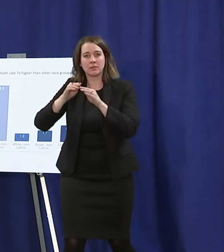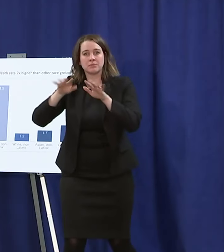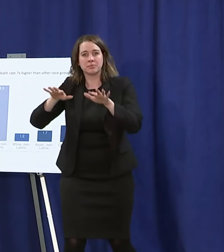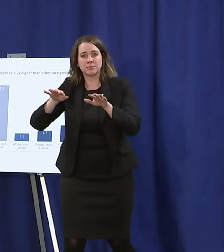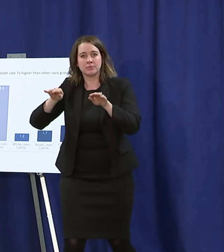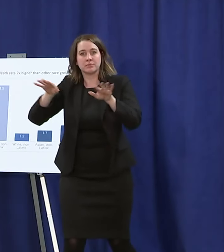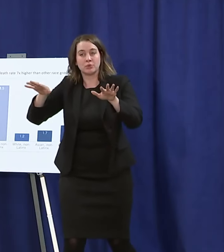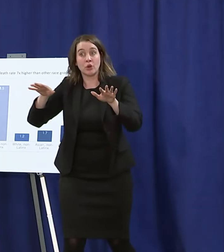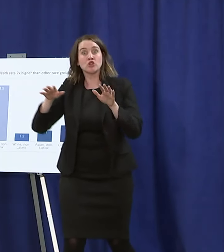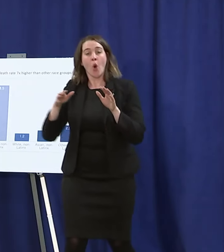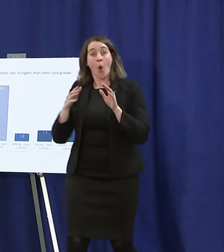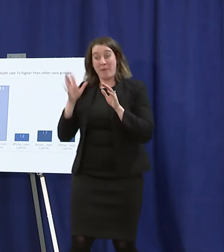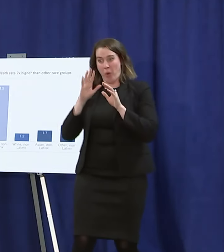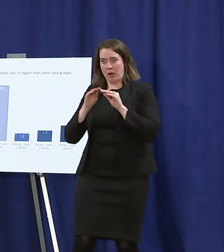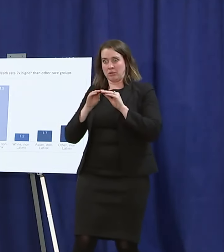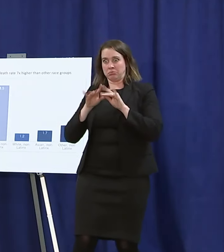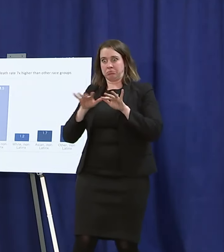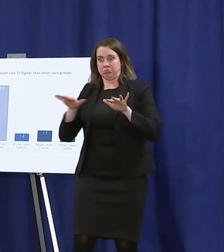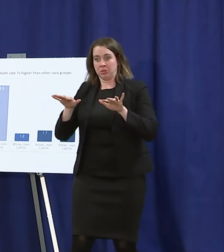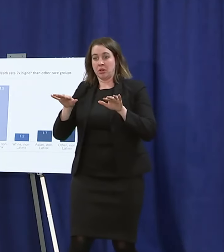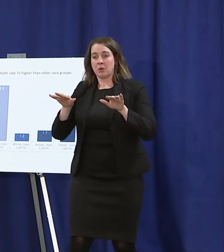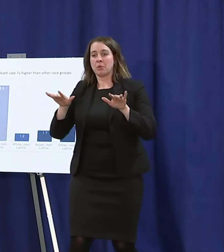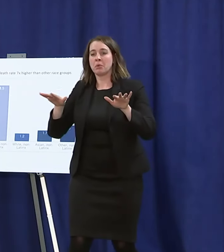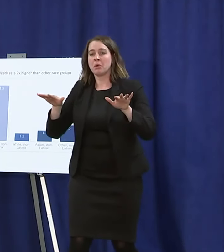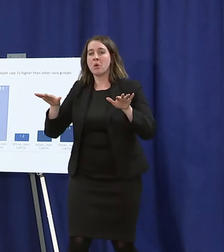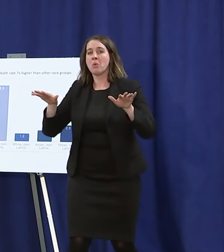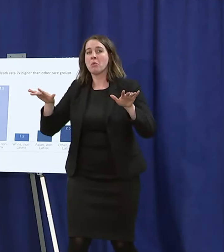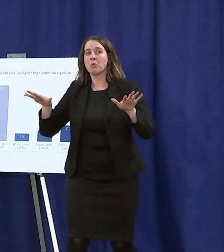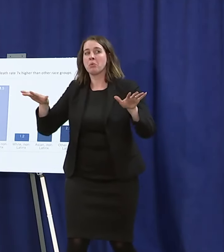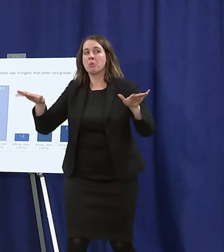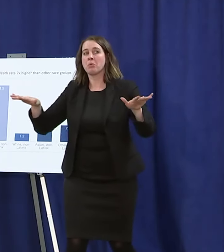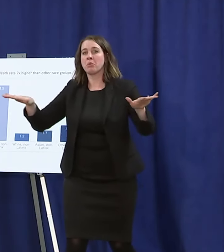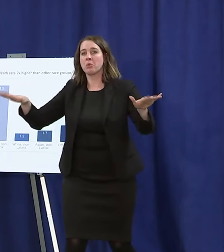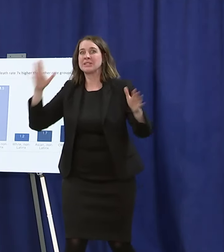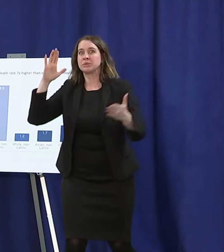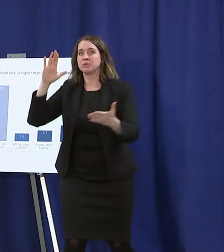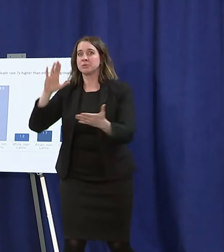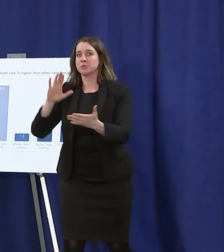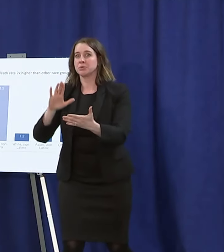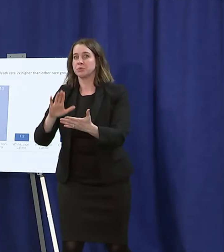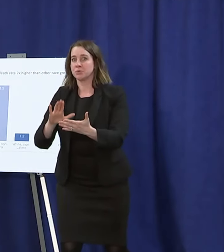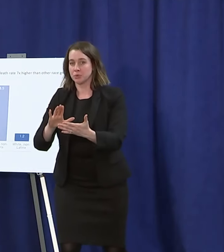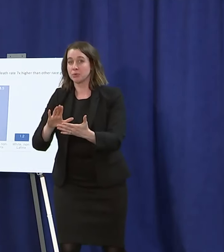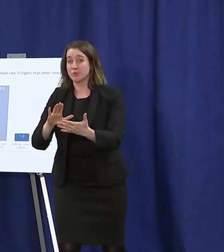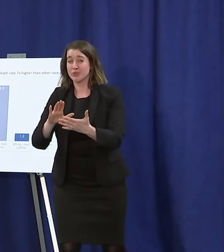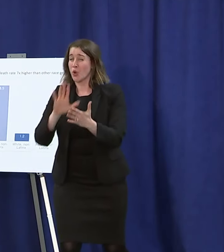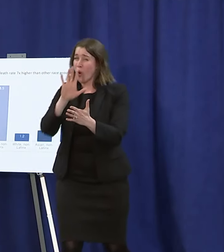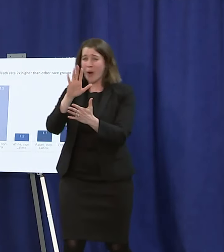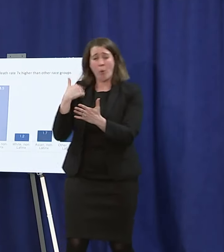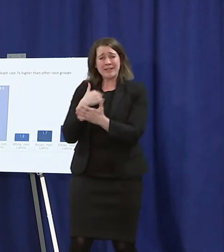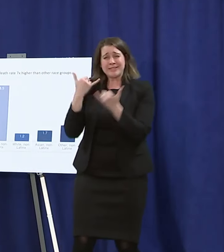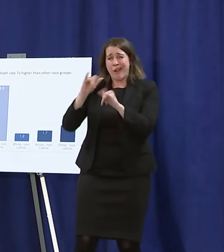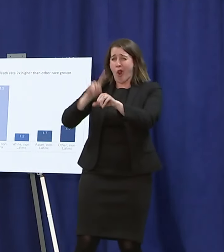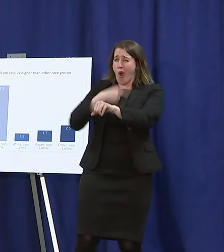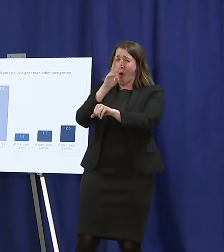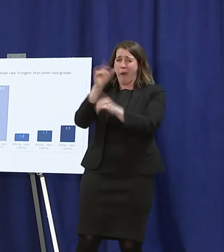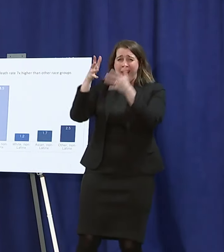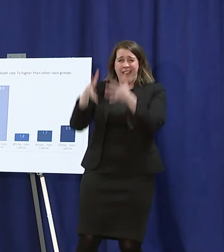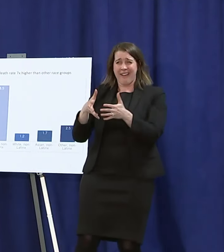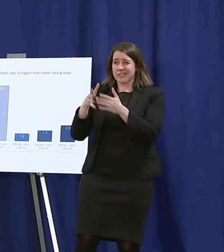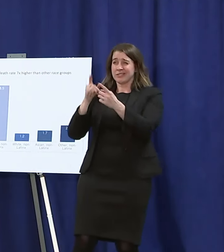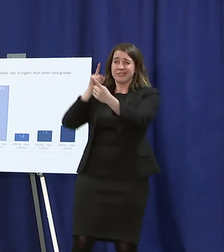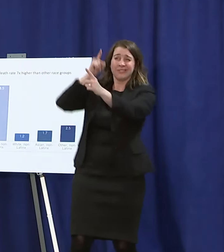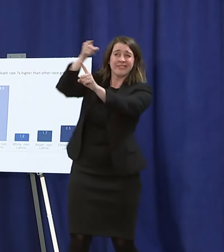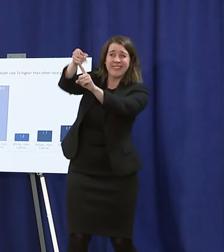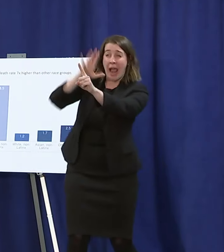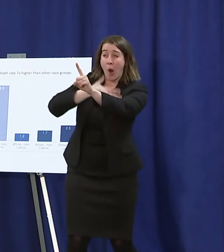it's a pinprick, a very small light at the end of a long tunnel, and we're still very much on the